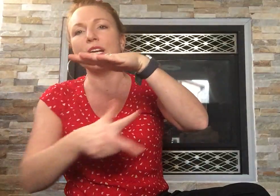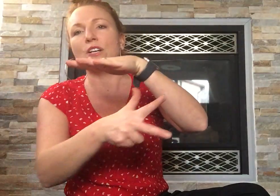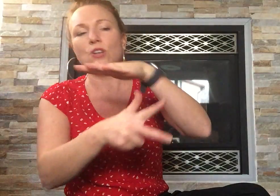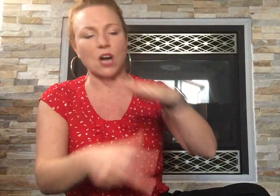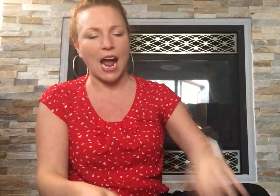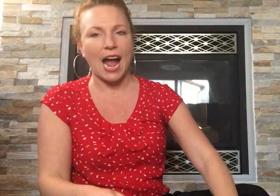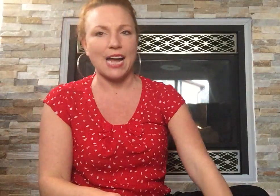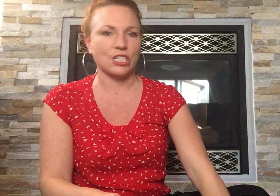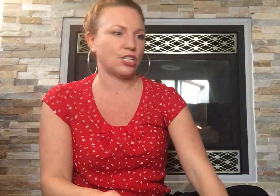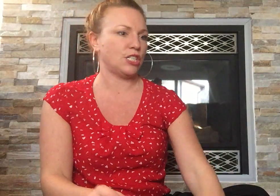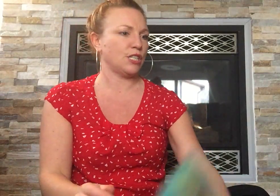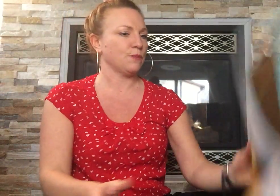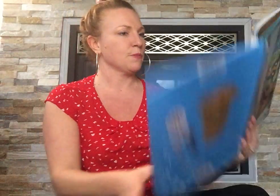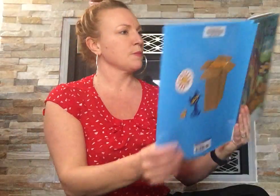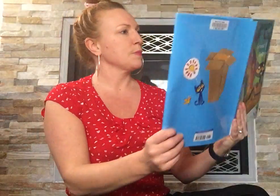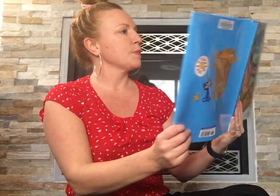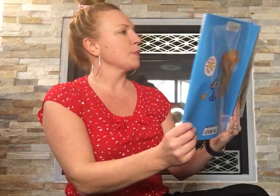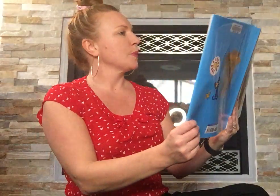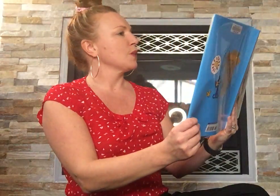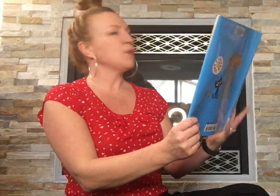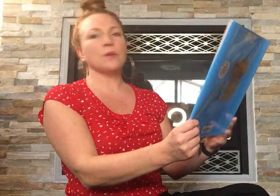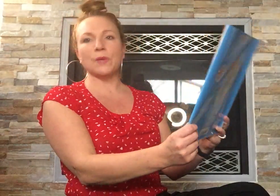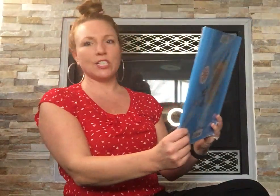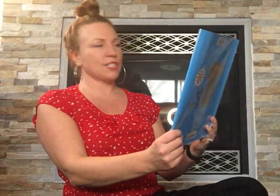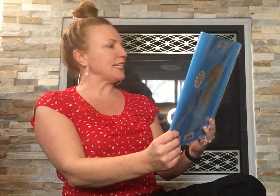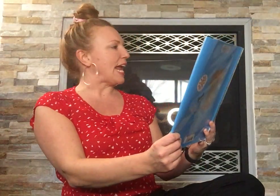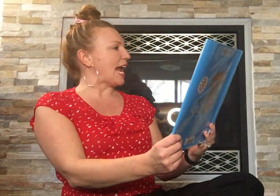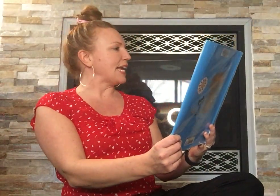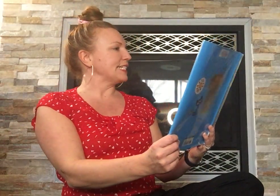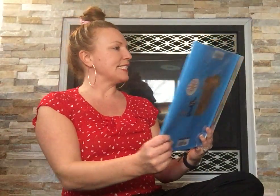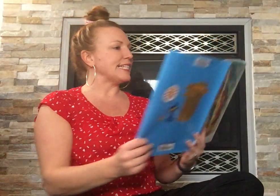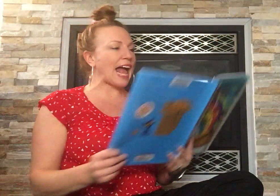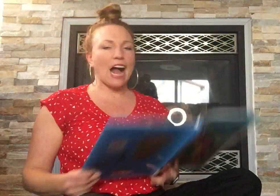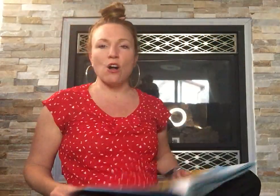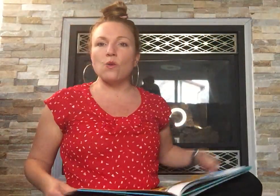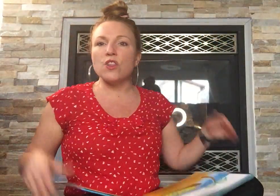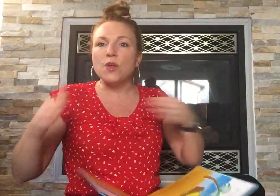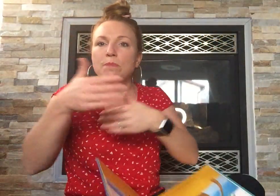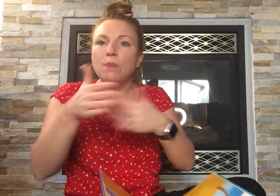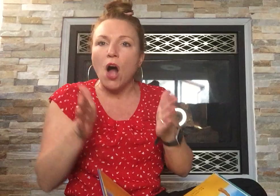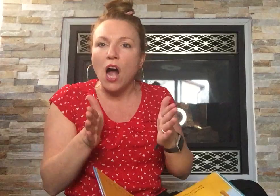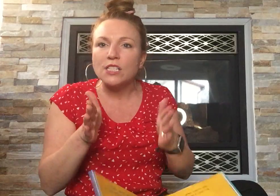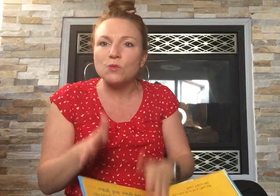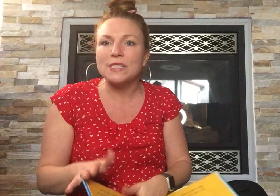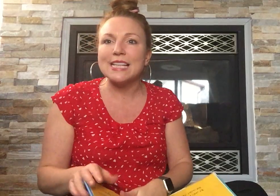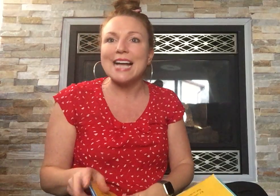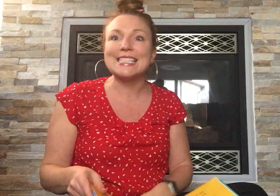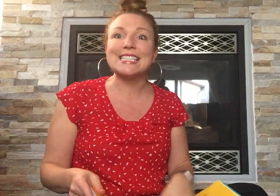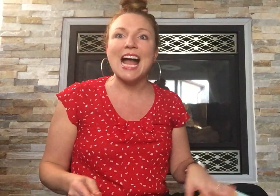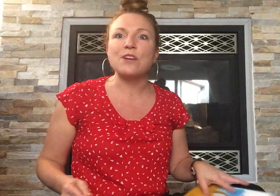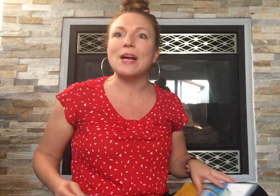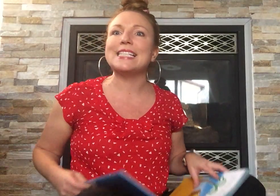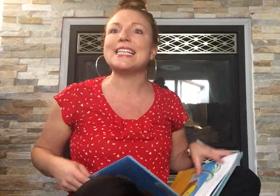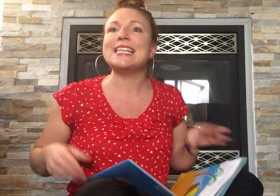submarine crashed. When it reached land, now the box was lying sideways in